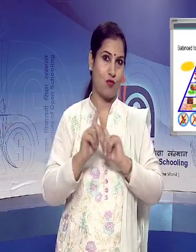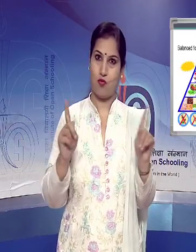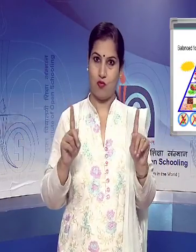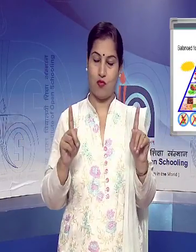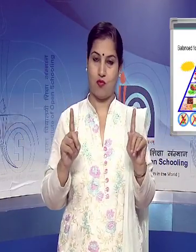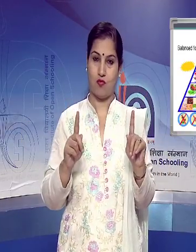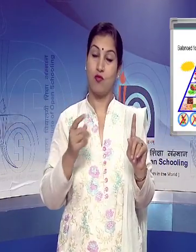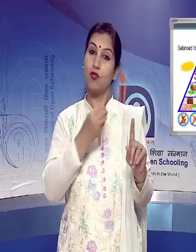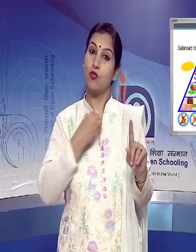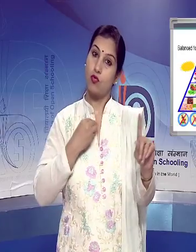increase.